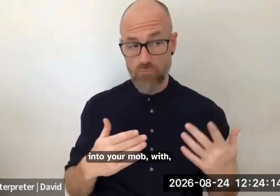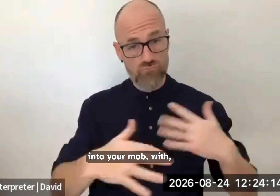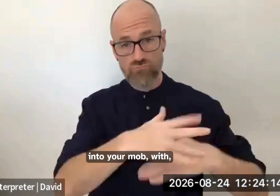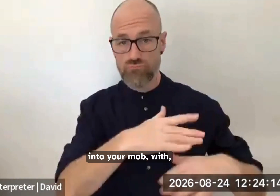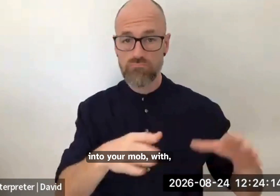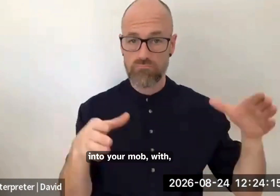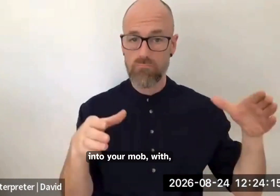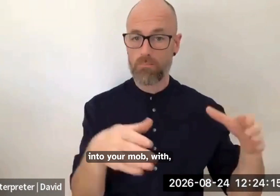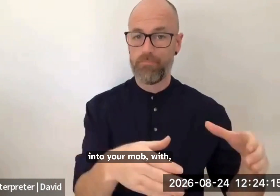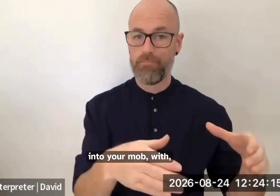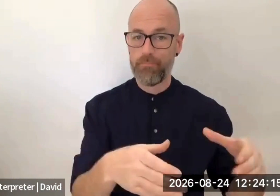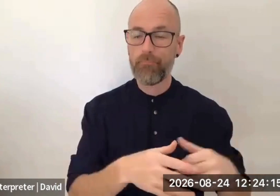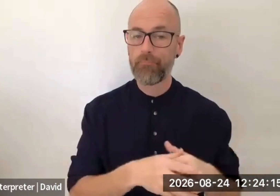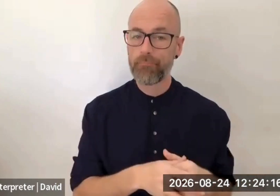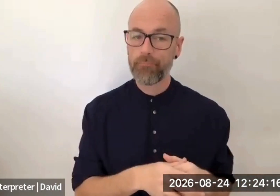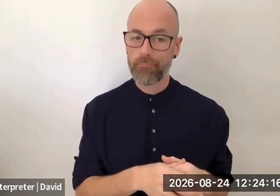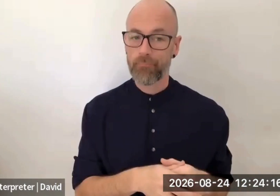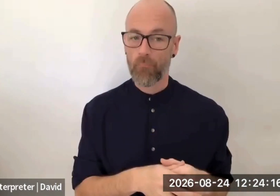mob,